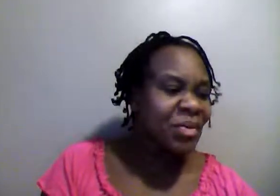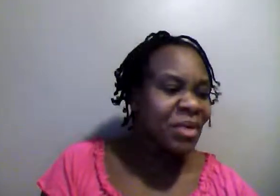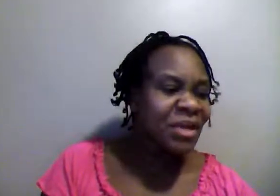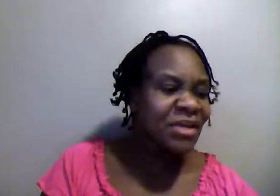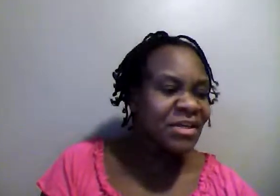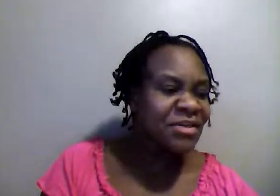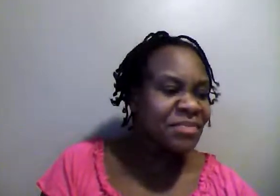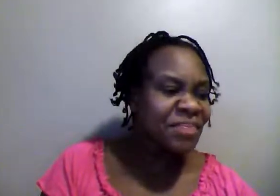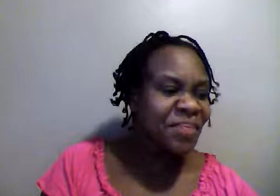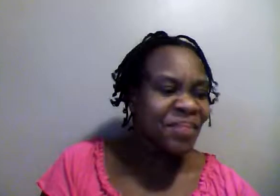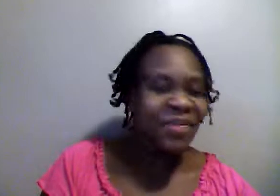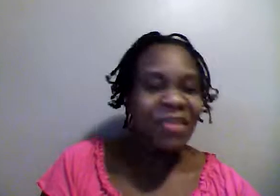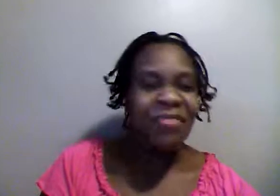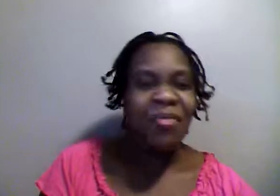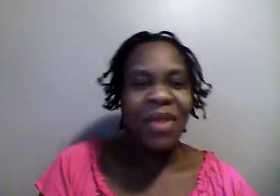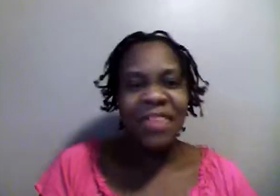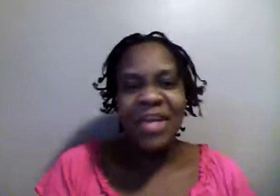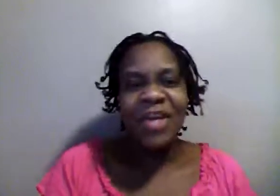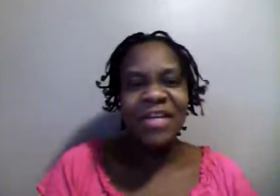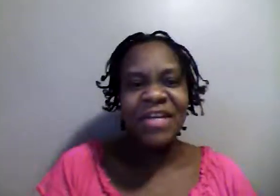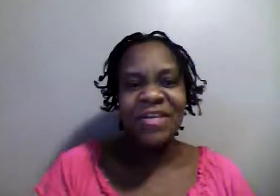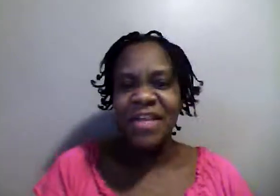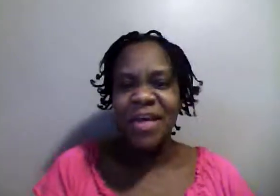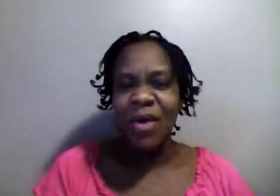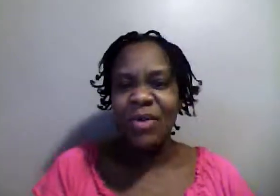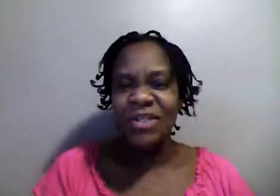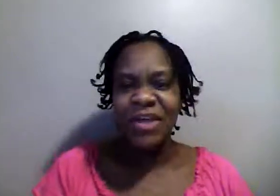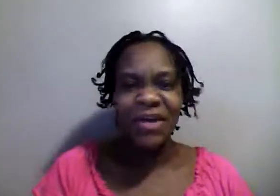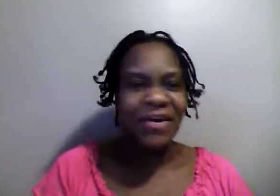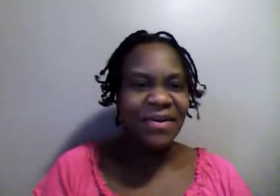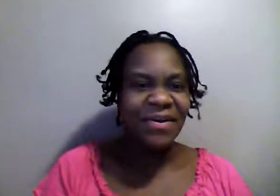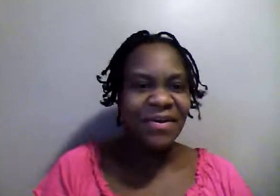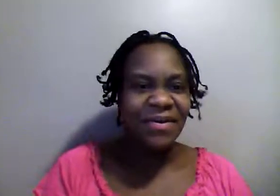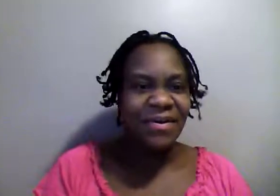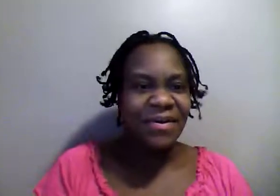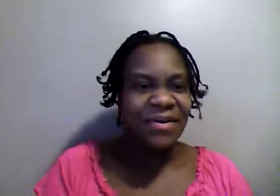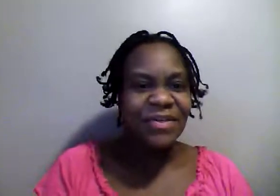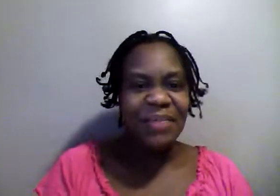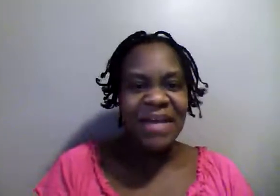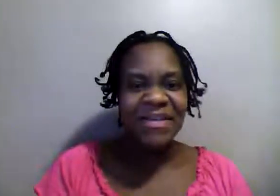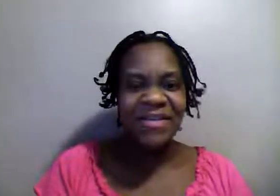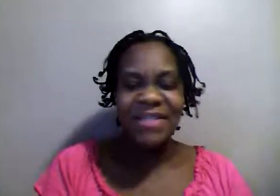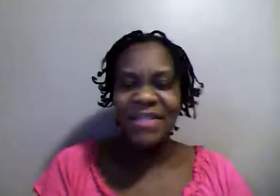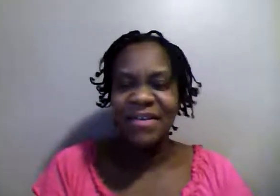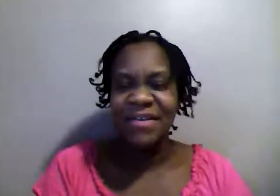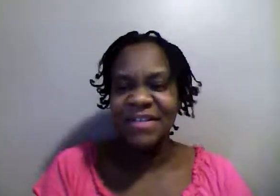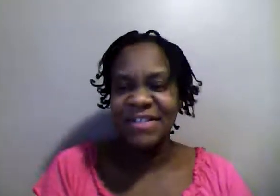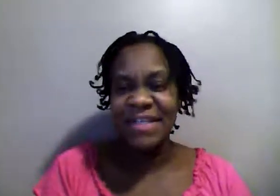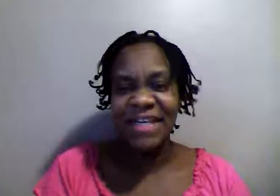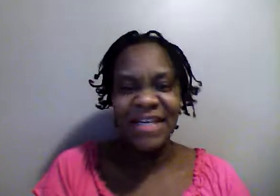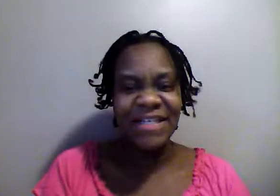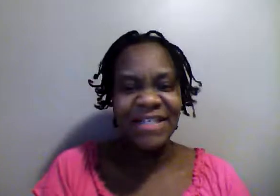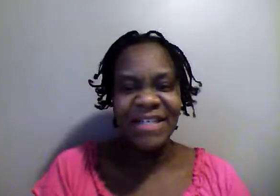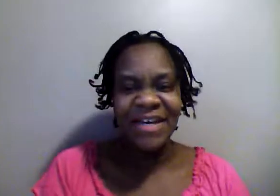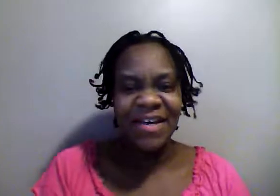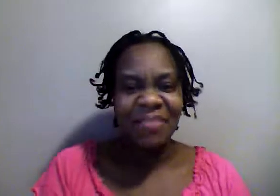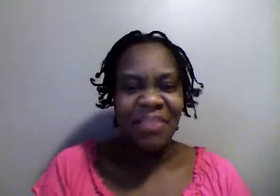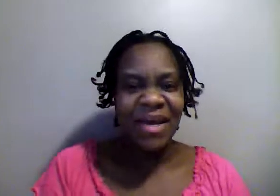Well, for one thing, you need to thin out your tomatoes, your seedlings,